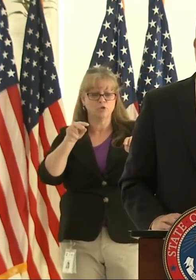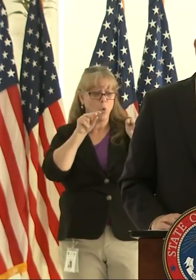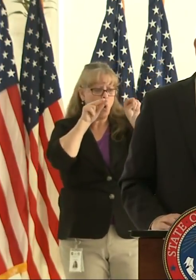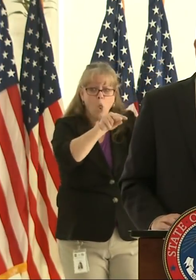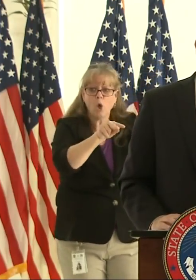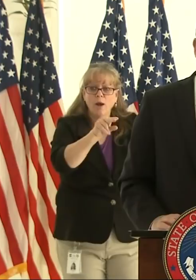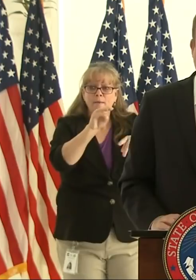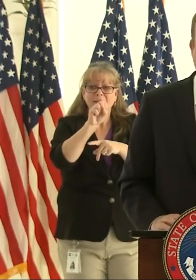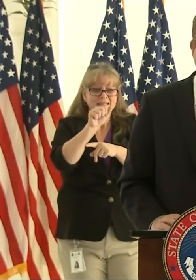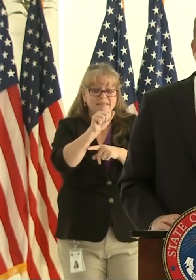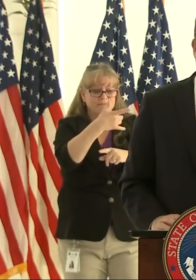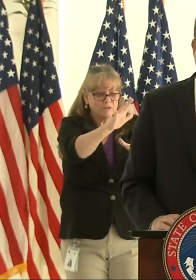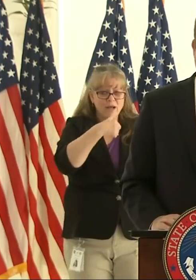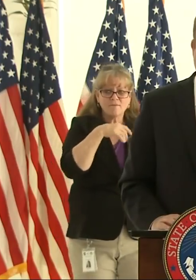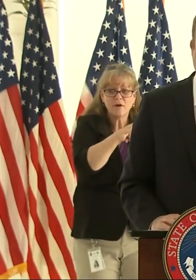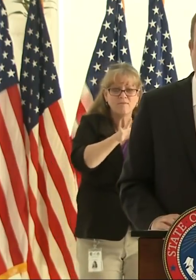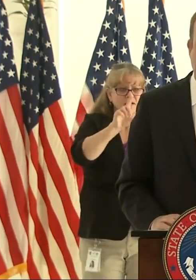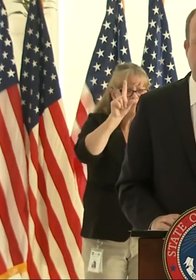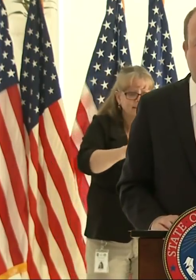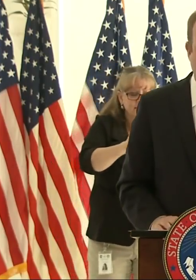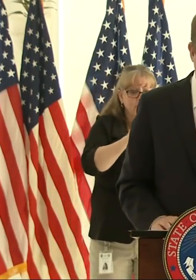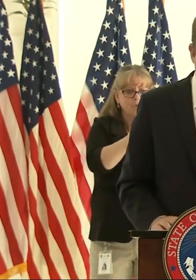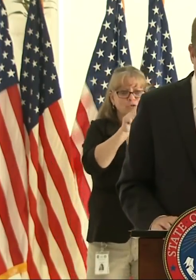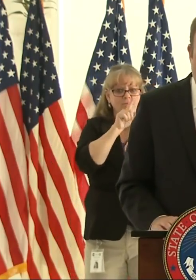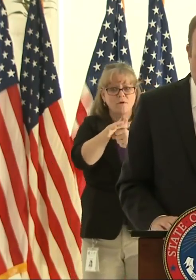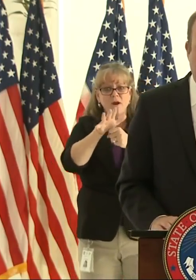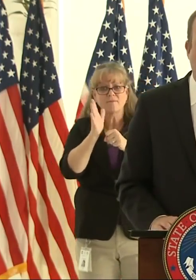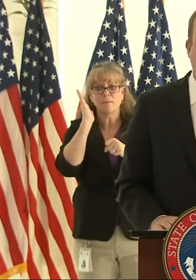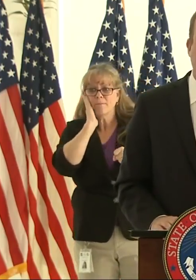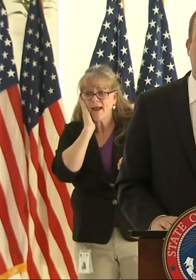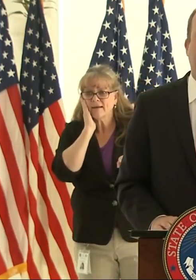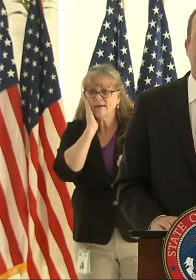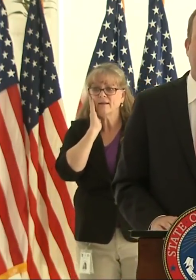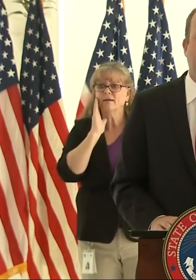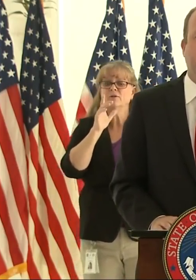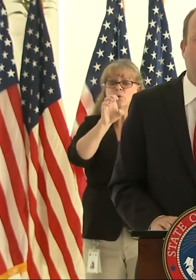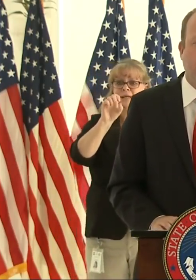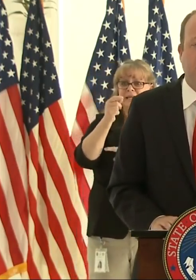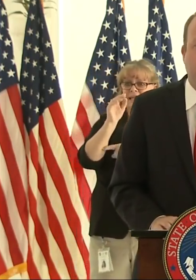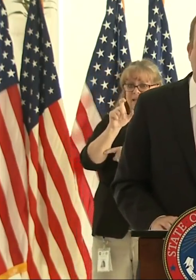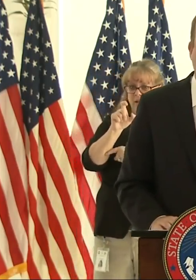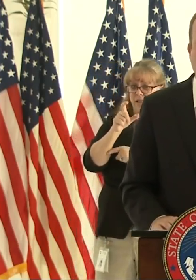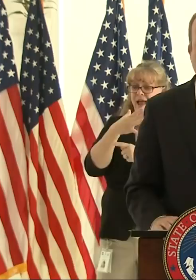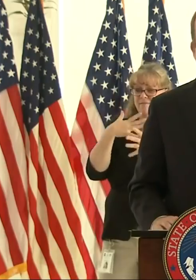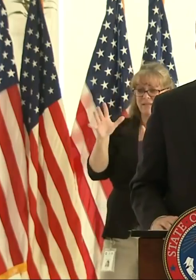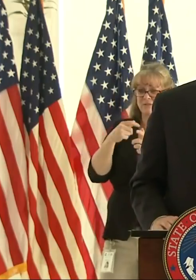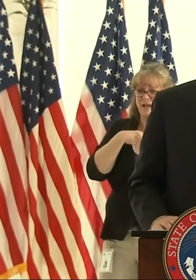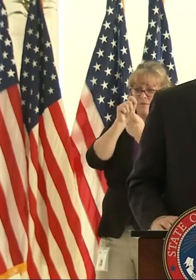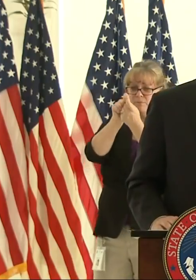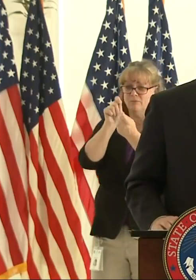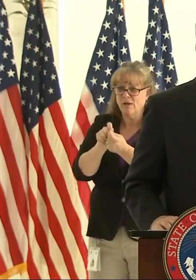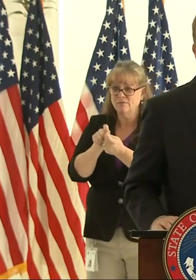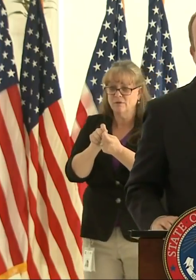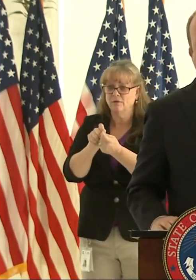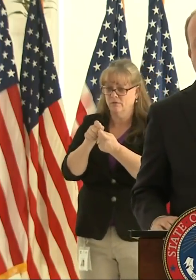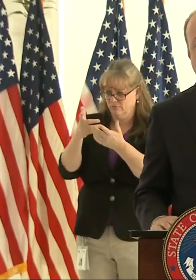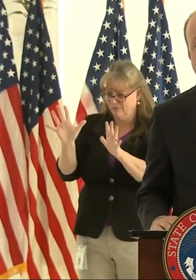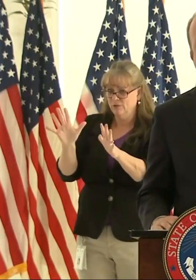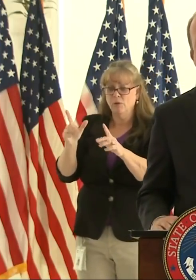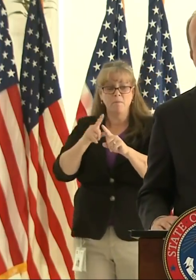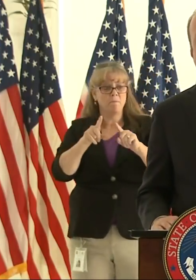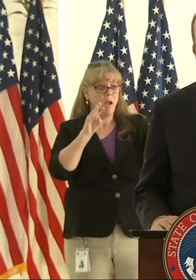don't know exactly what they are requesting. Eagle County had very specific requests in there. But we acknowledge today, of course, that we are thrilled with local